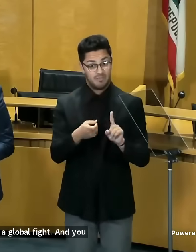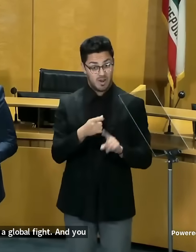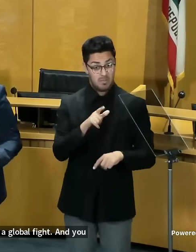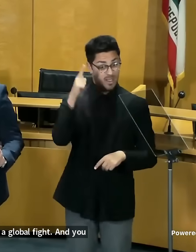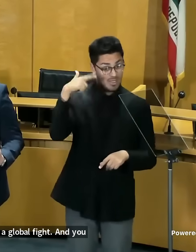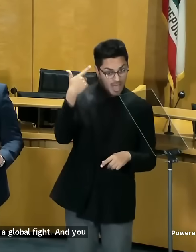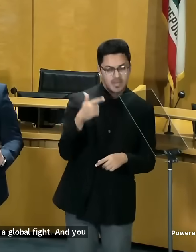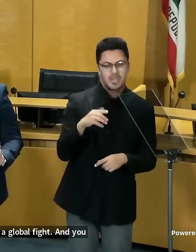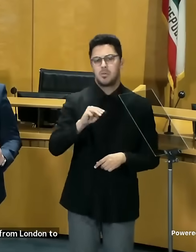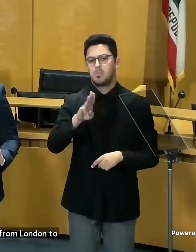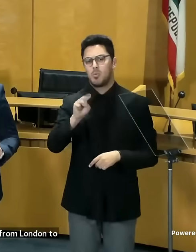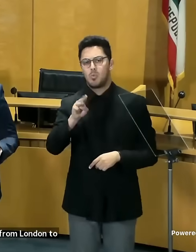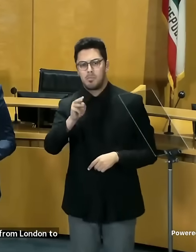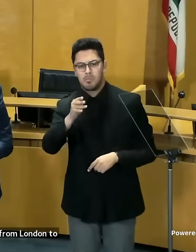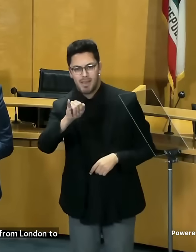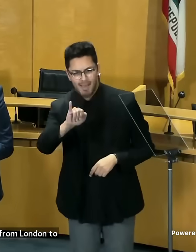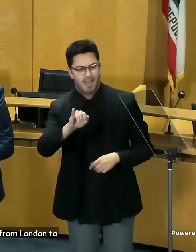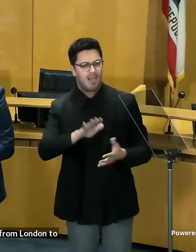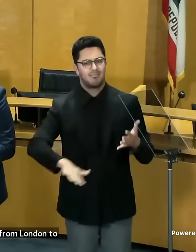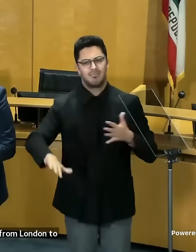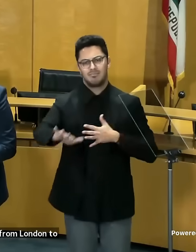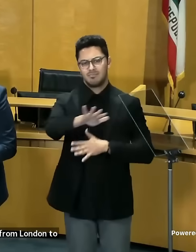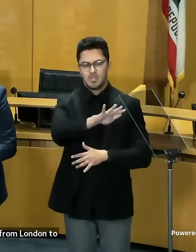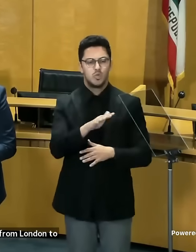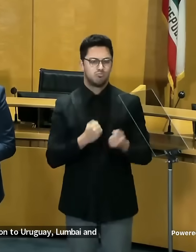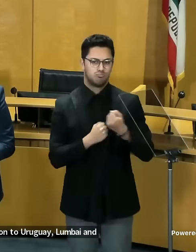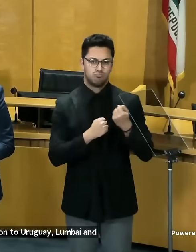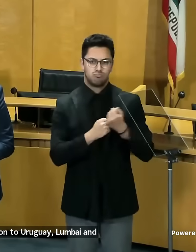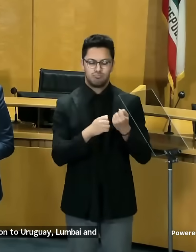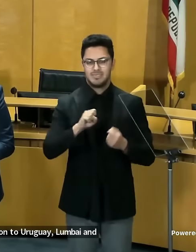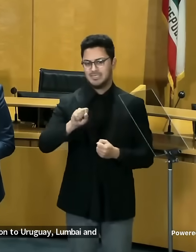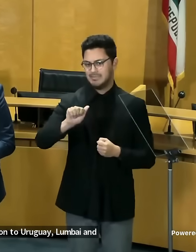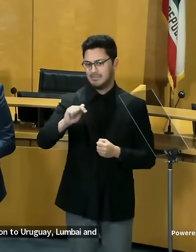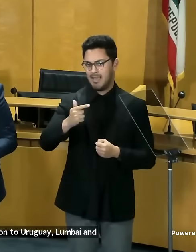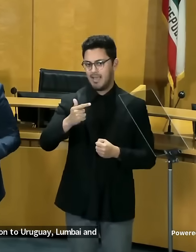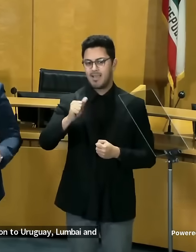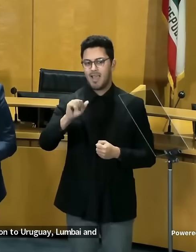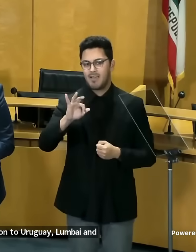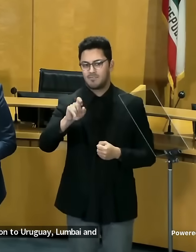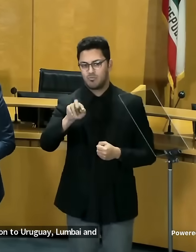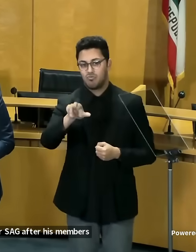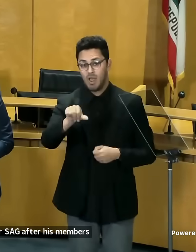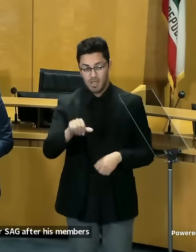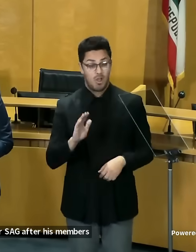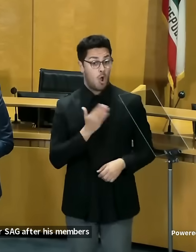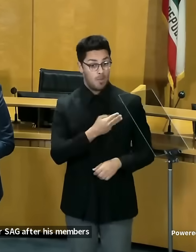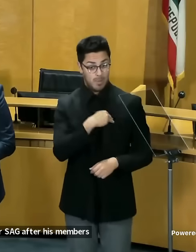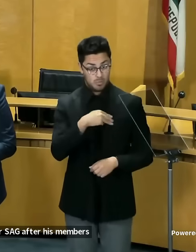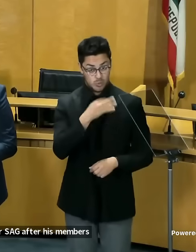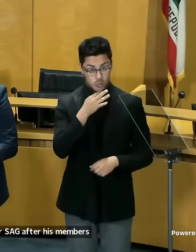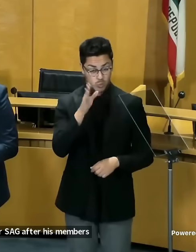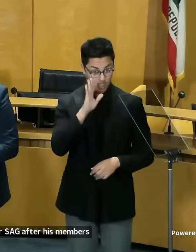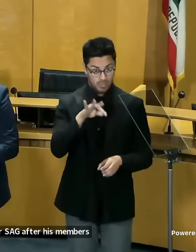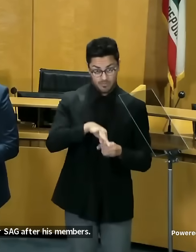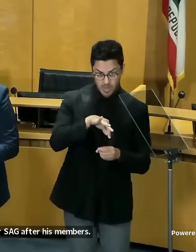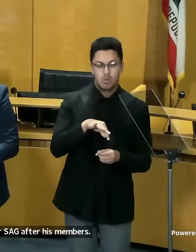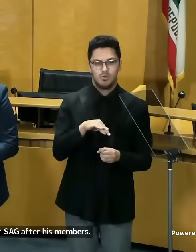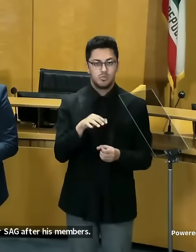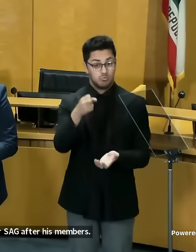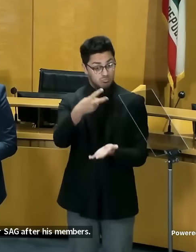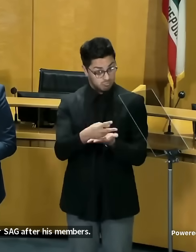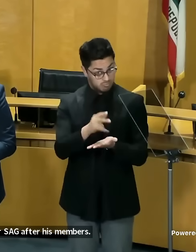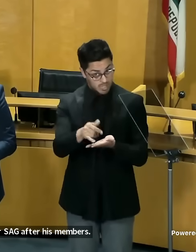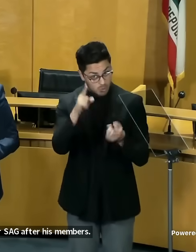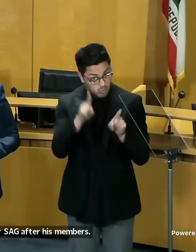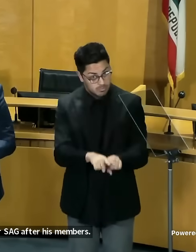Uruguay, Mumbai, and beyond, you were there for SAG-AFTRA's members. Our members will soon vote on whether to ratify this new